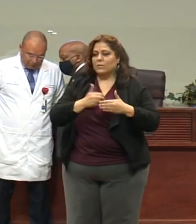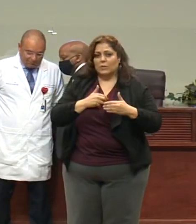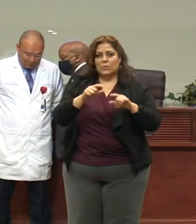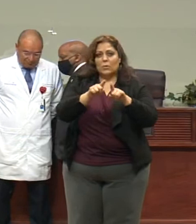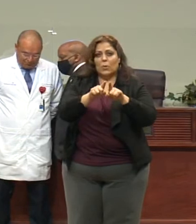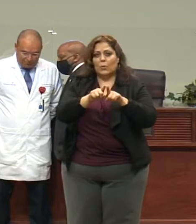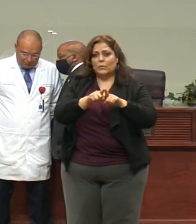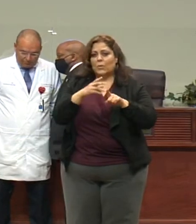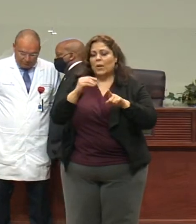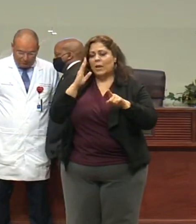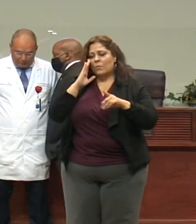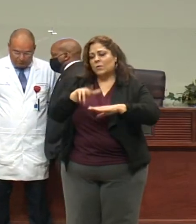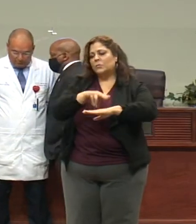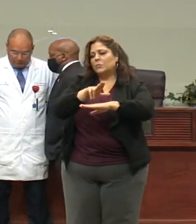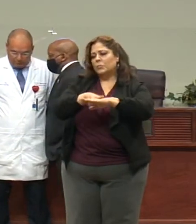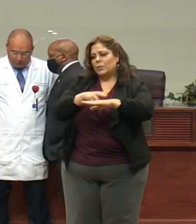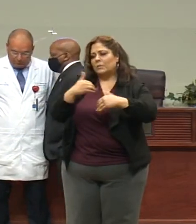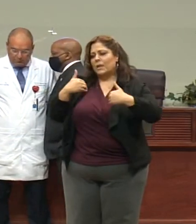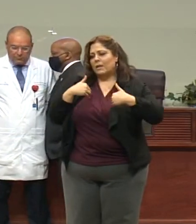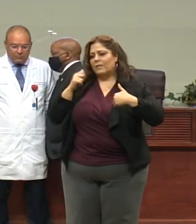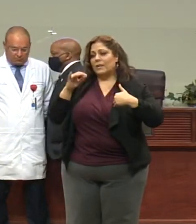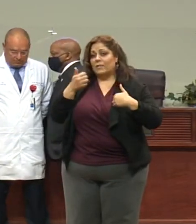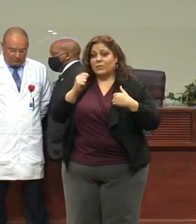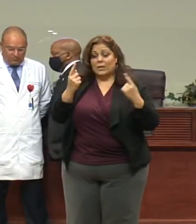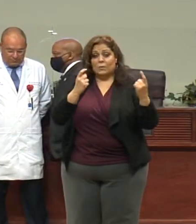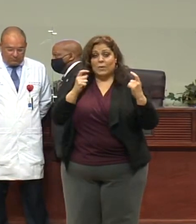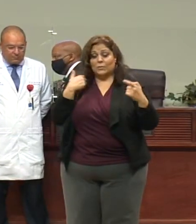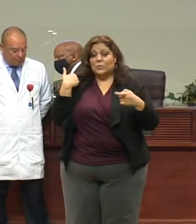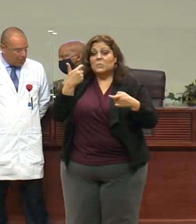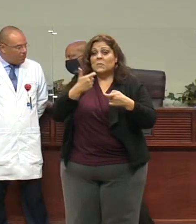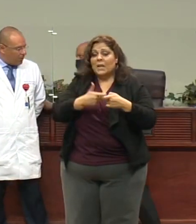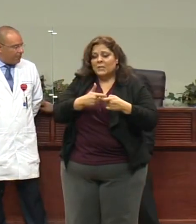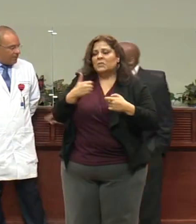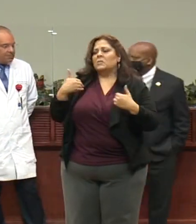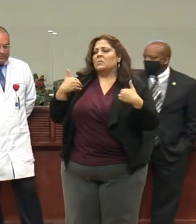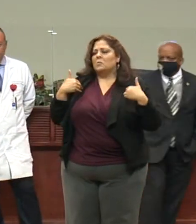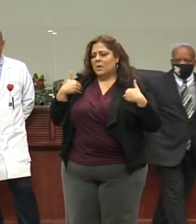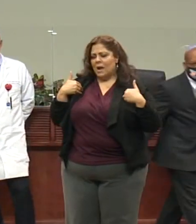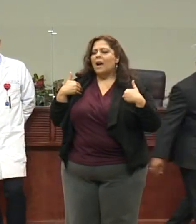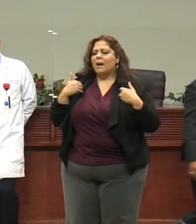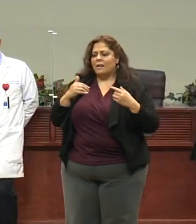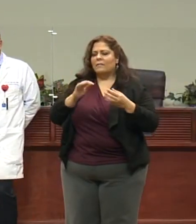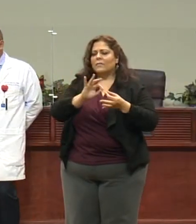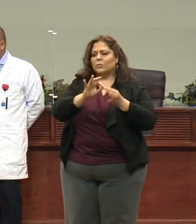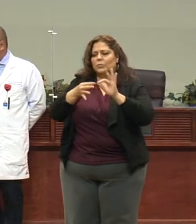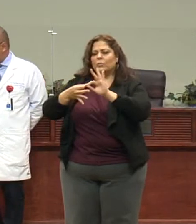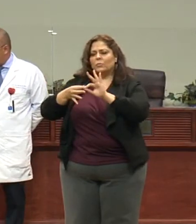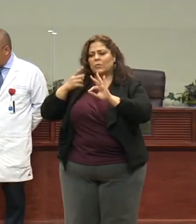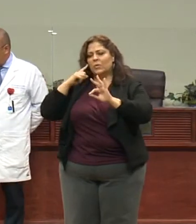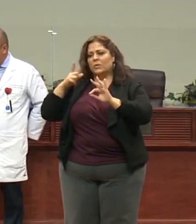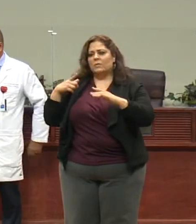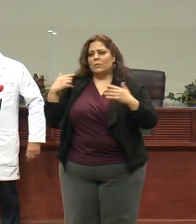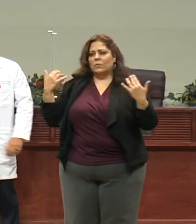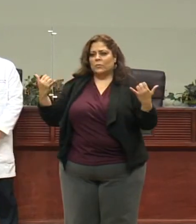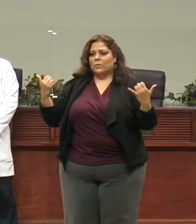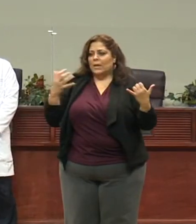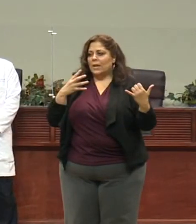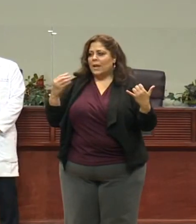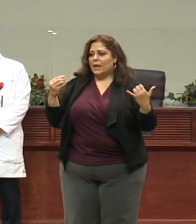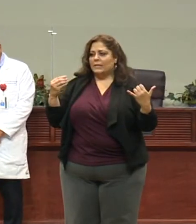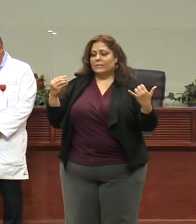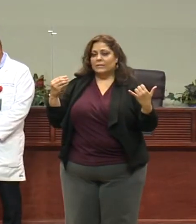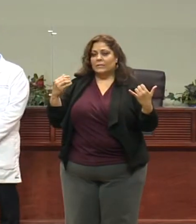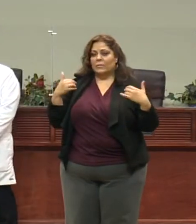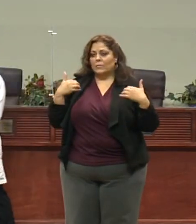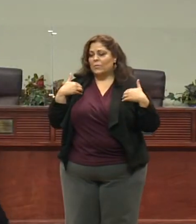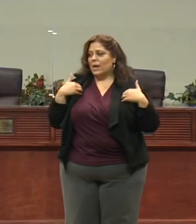as we usually do. If there are any questions in Spanish, we have the ability to do translation today. We